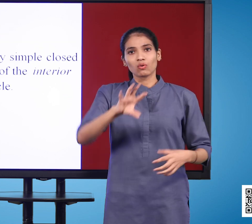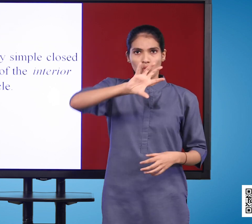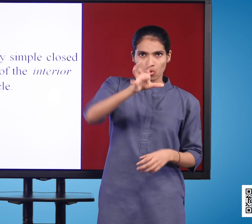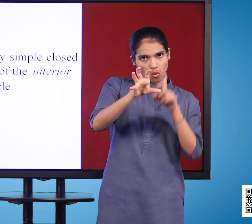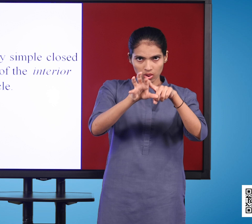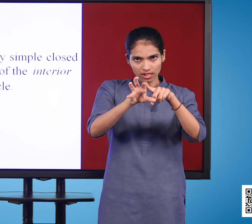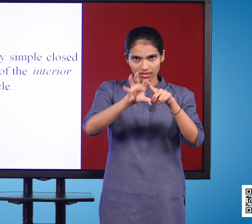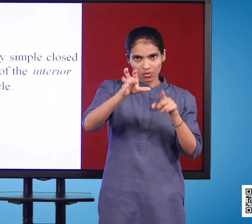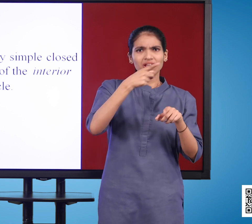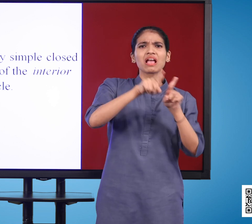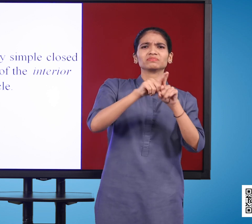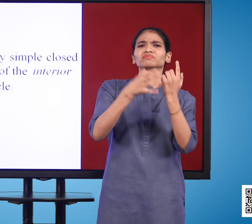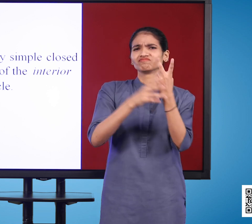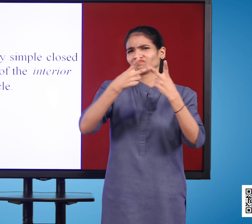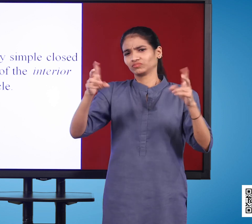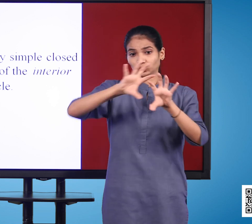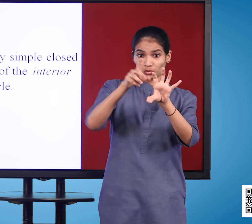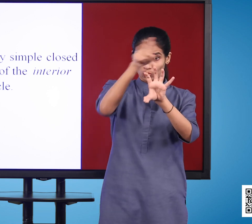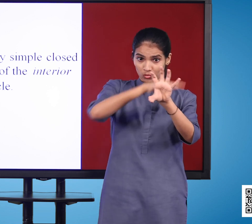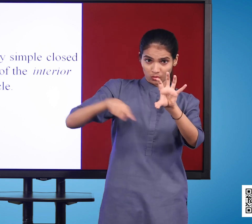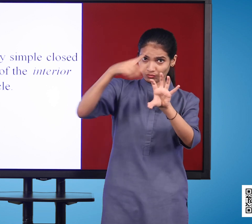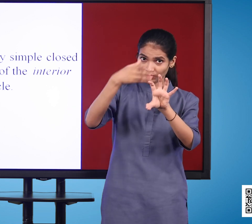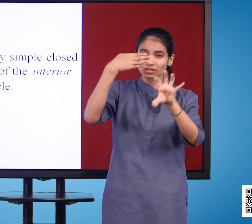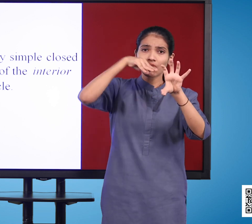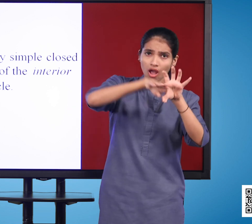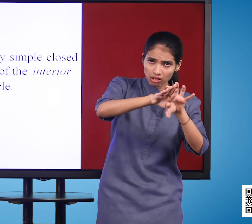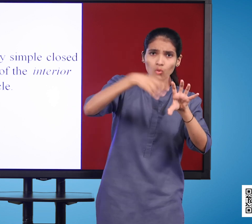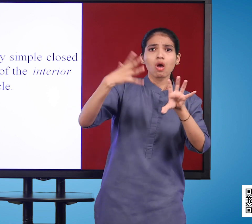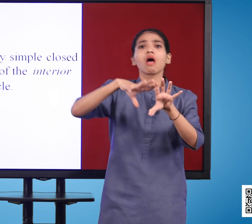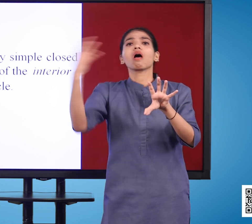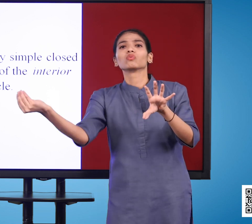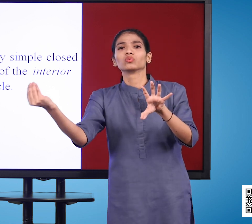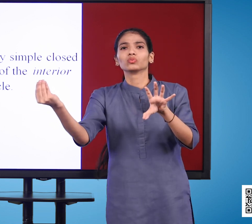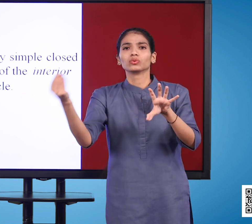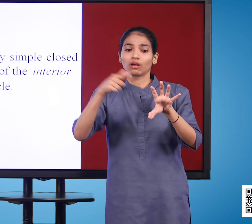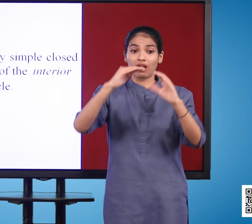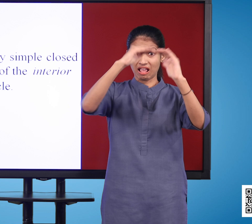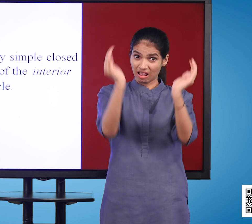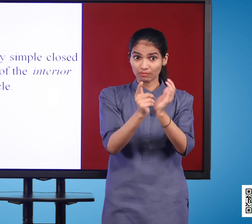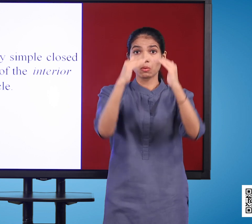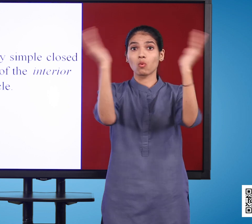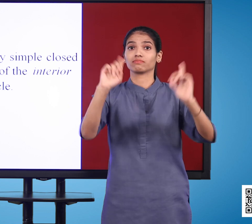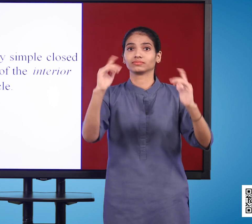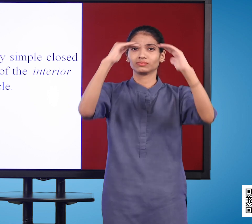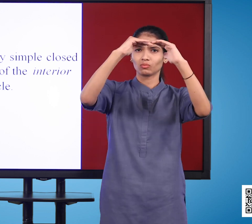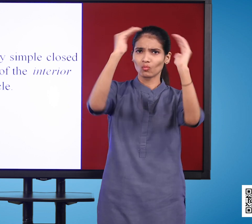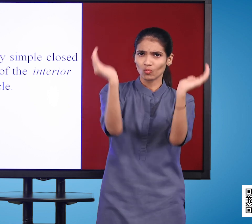As in the case of any simple closed curve, you can think of the interior and exterior of a